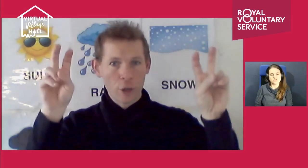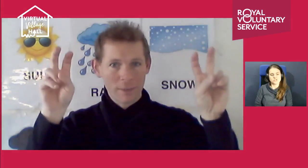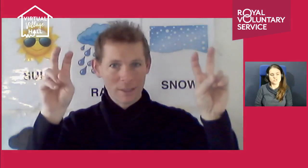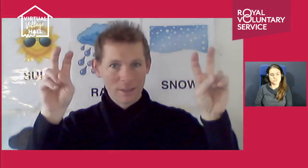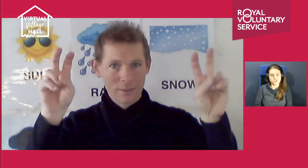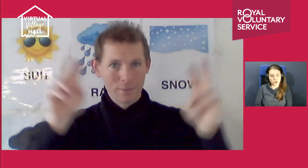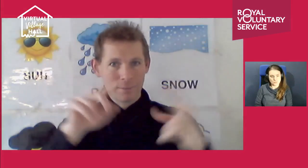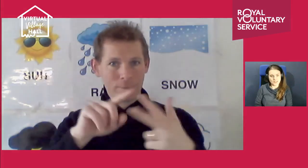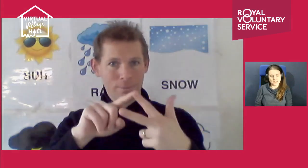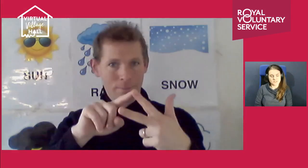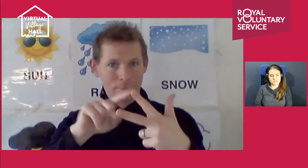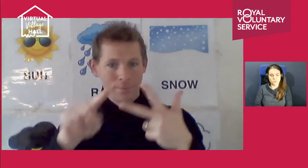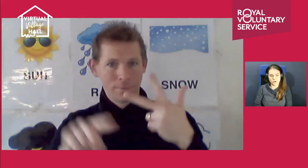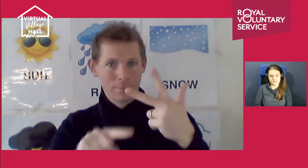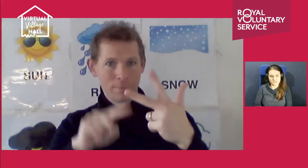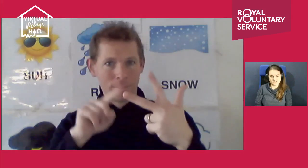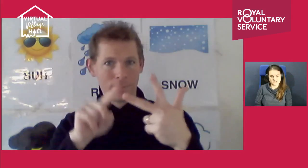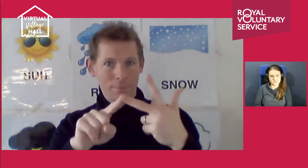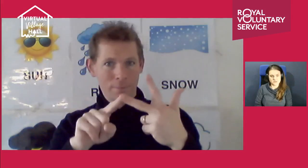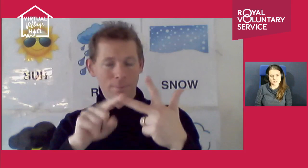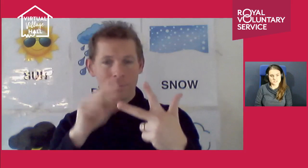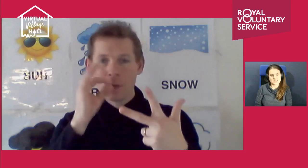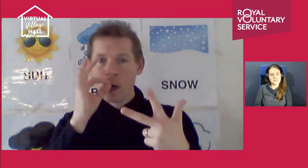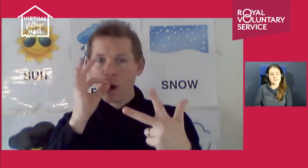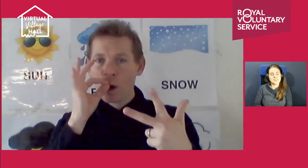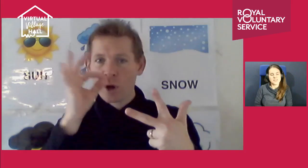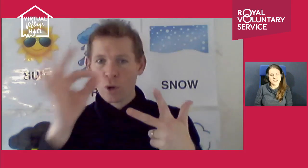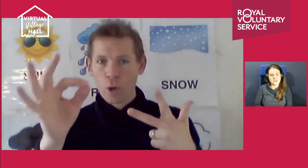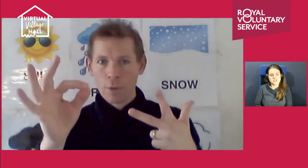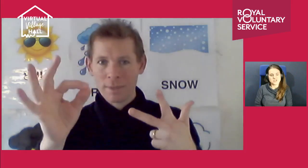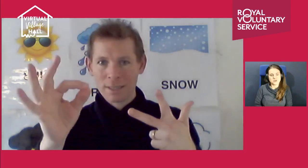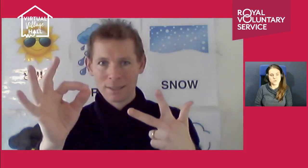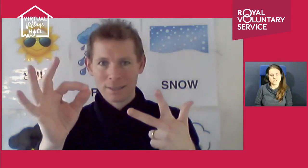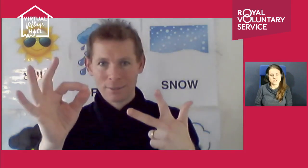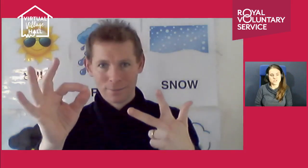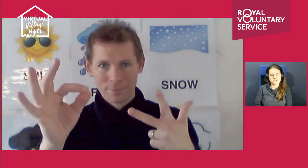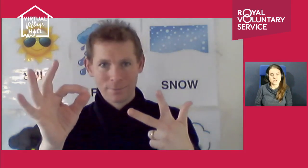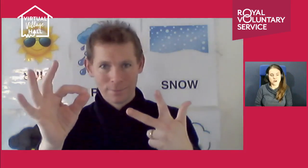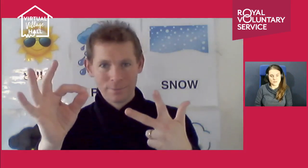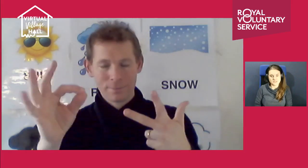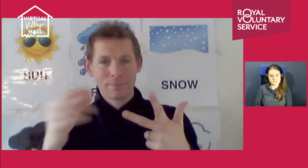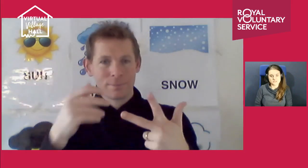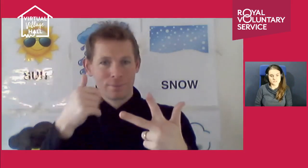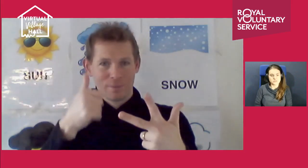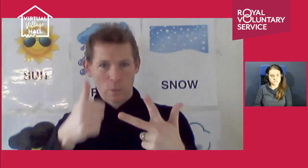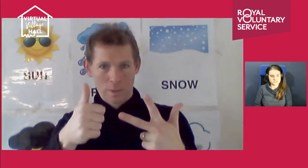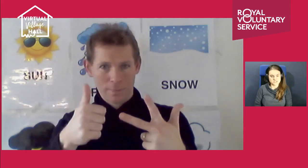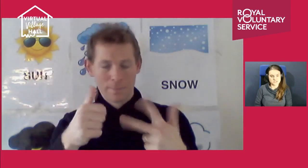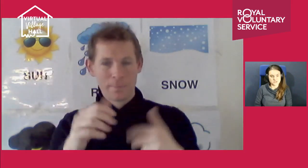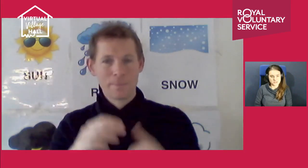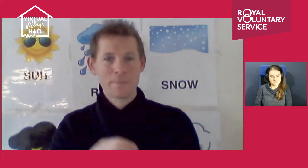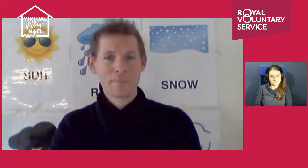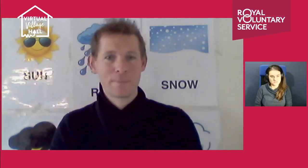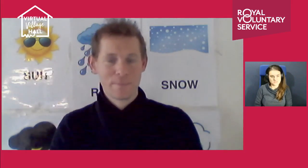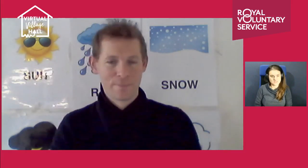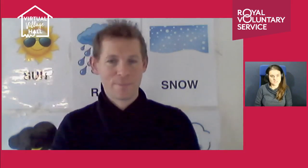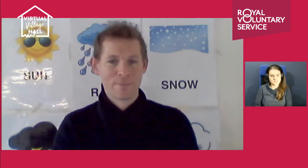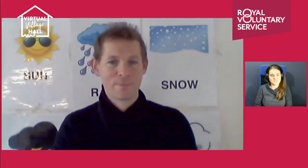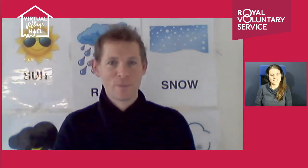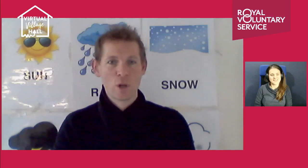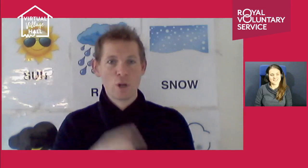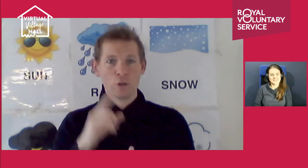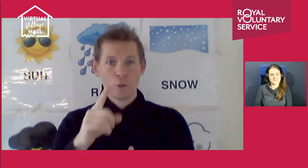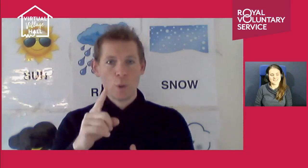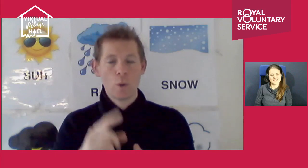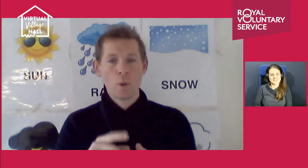go to the topic, so what it is you're talking about, then you go to the comment or the question, okay?